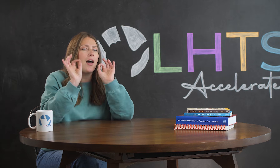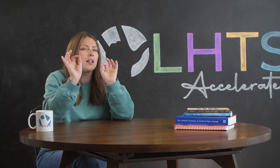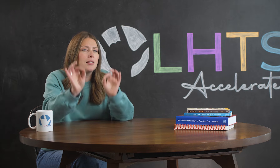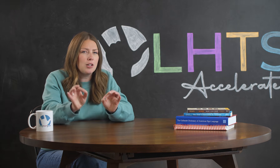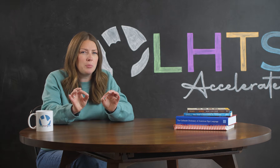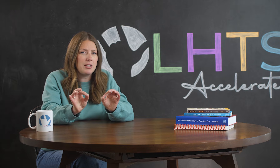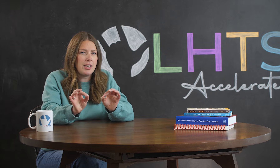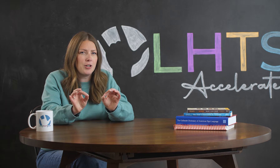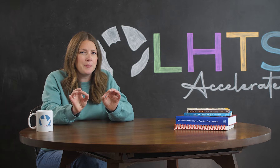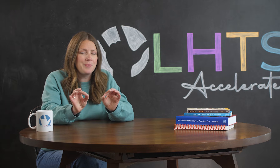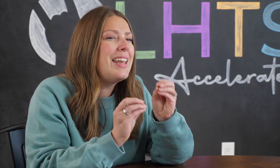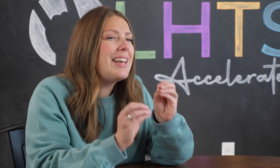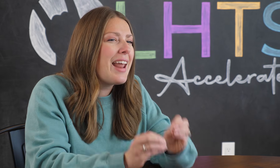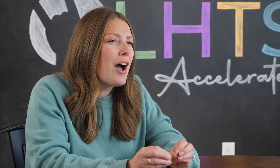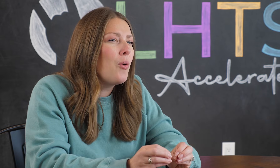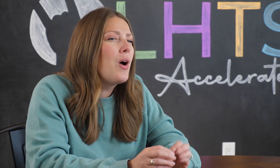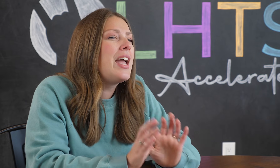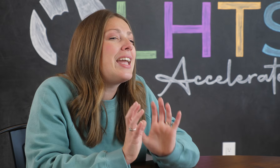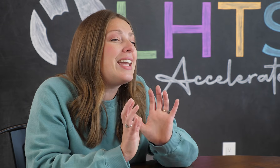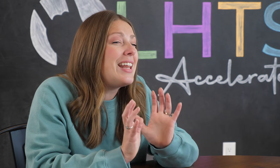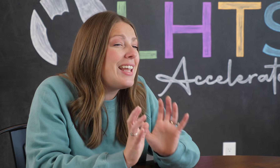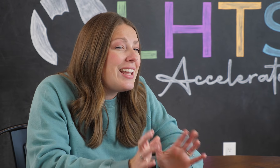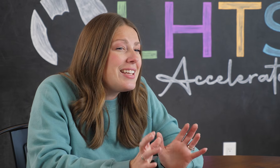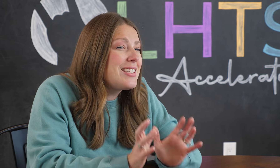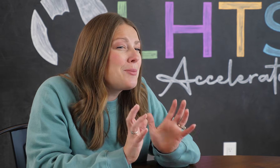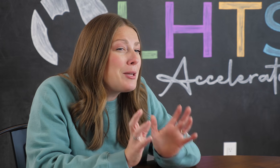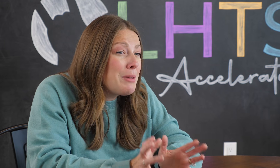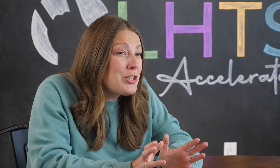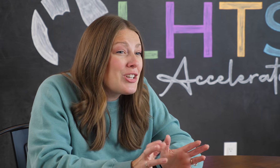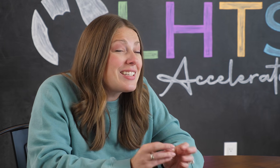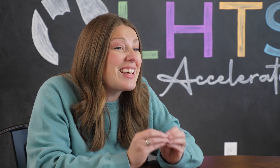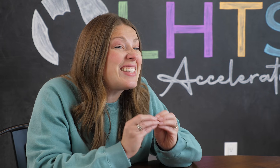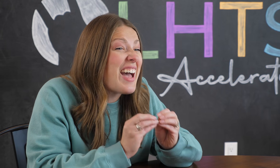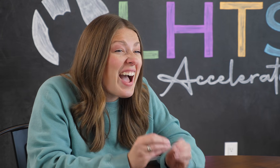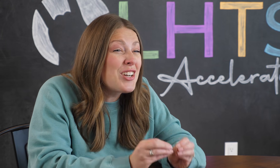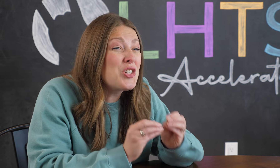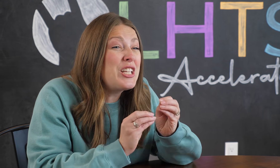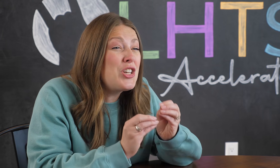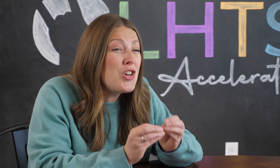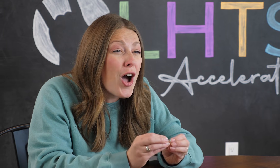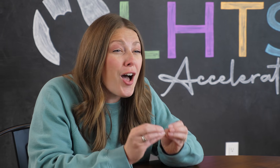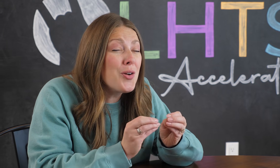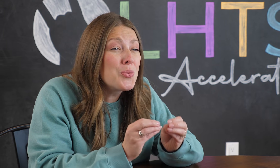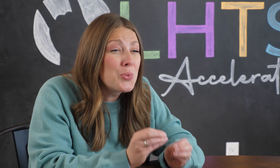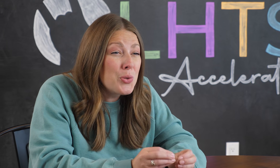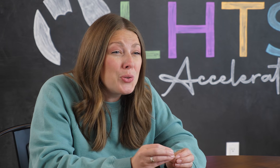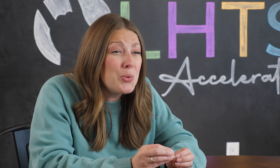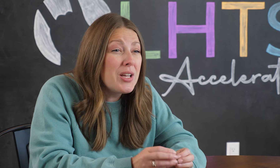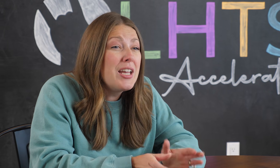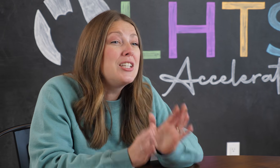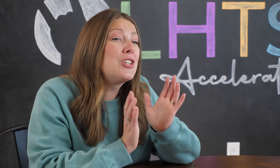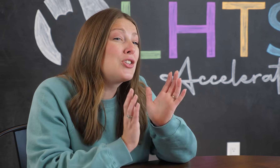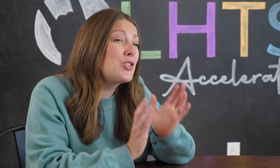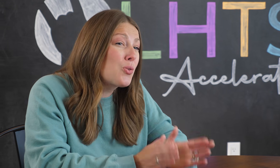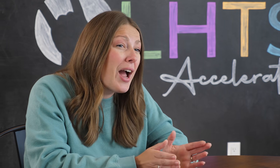a little bit later. Now, it is to be mentioned that it's actually not rude to